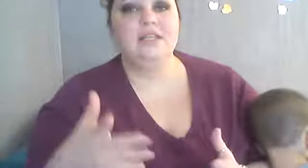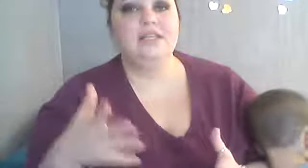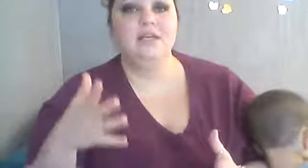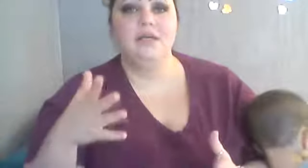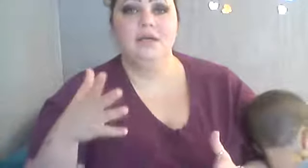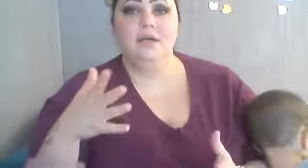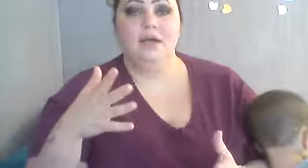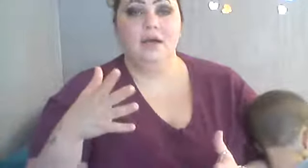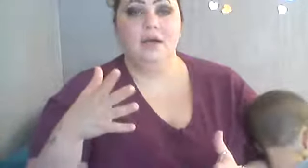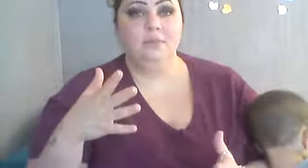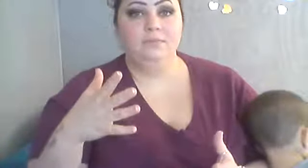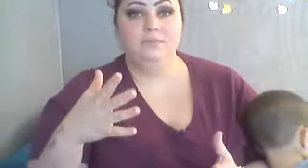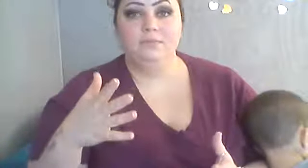quickly, um,